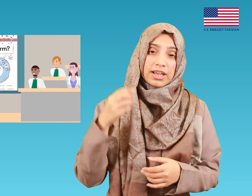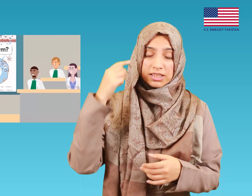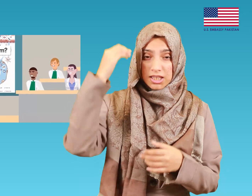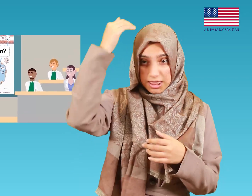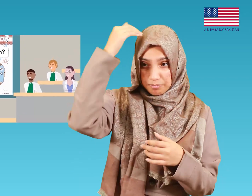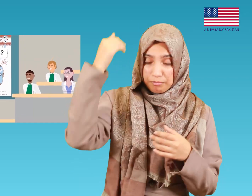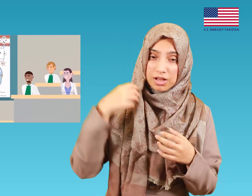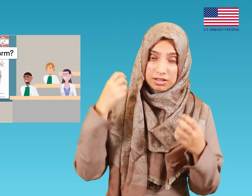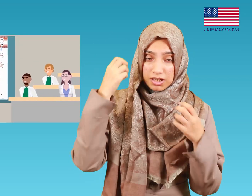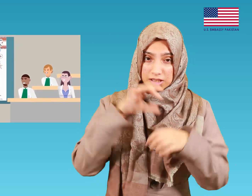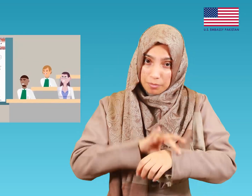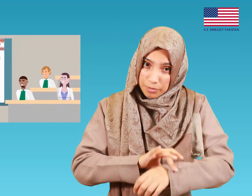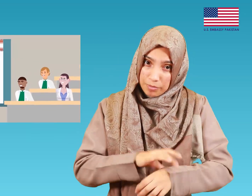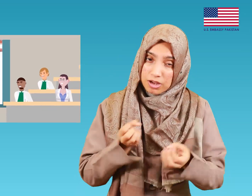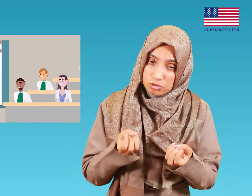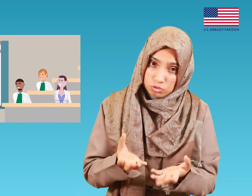and anxiety.